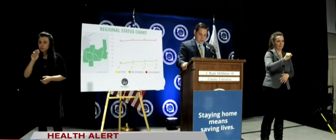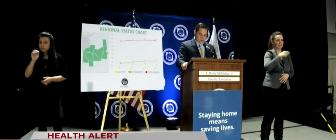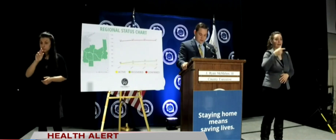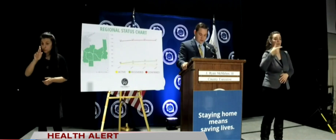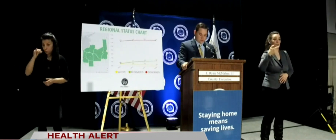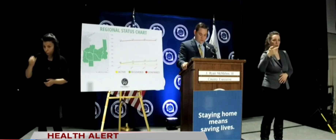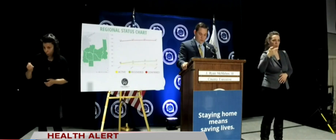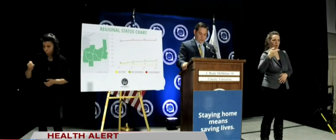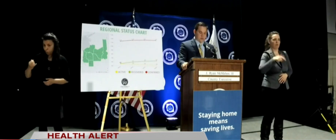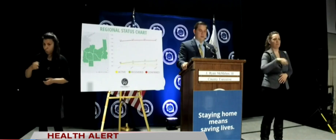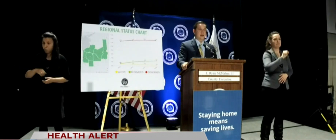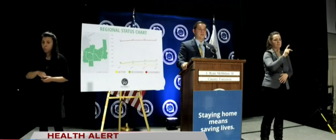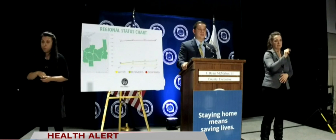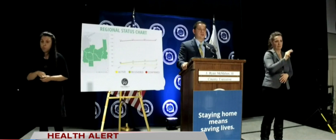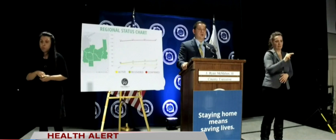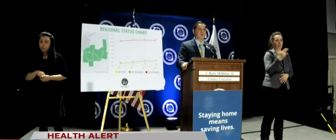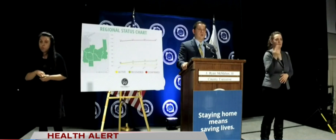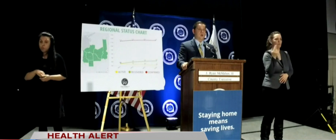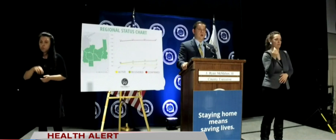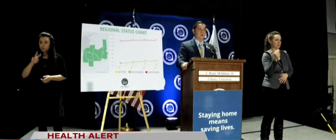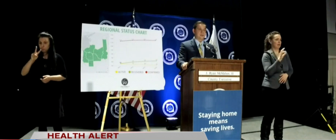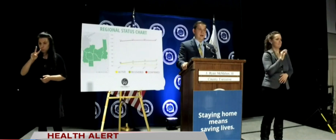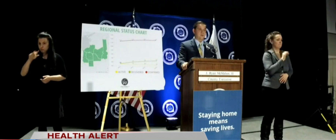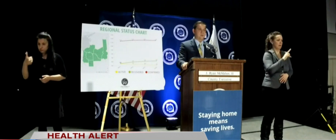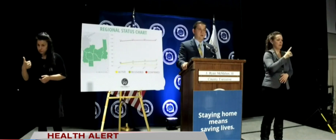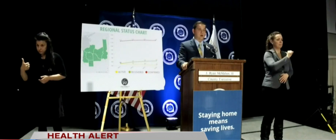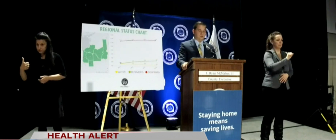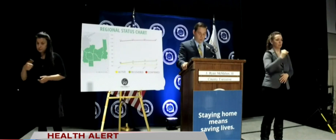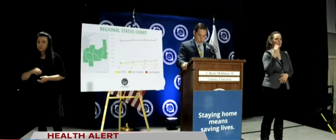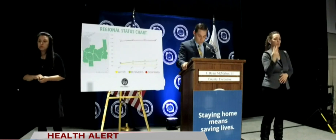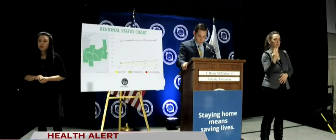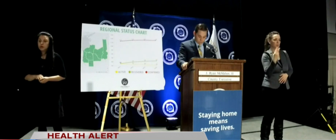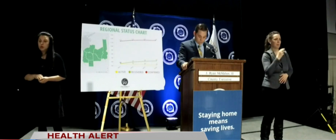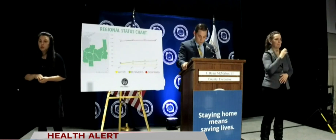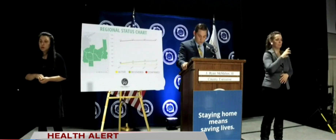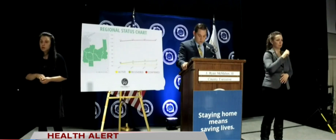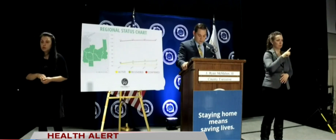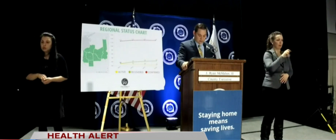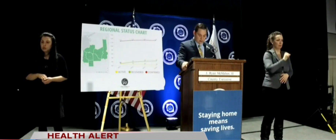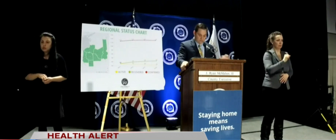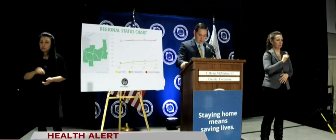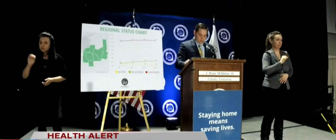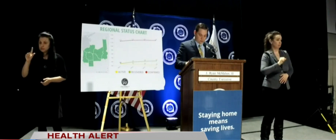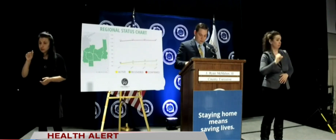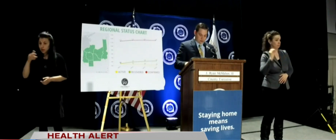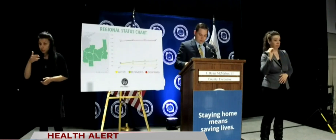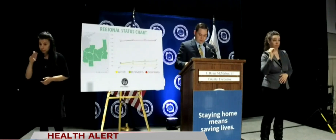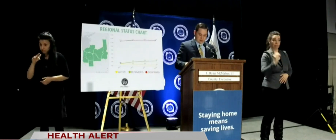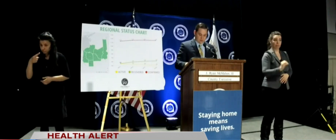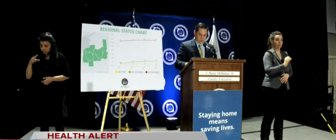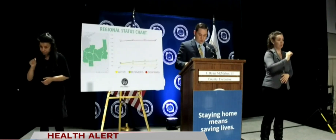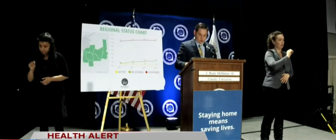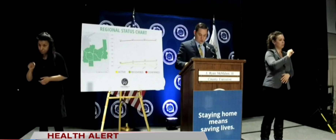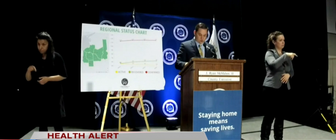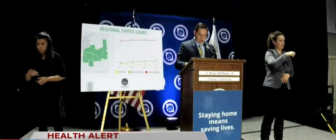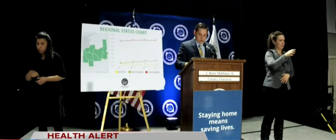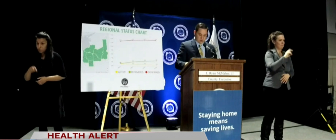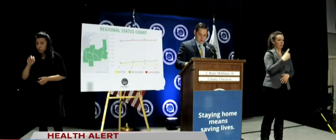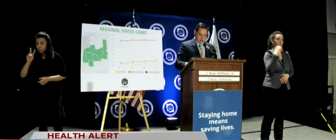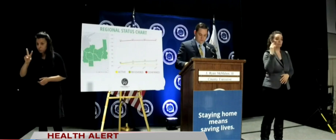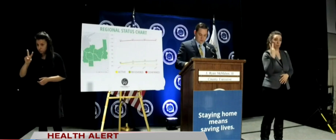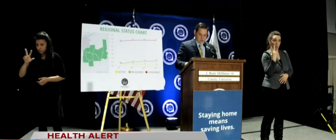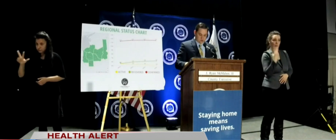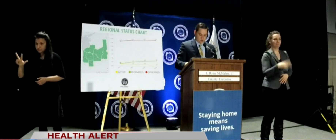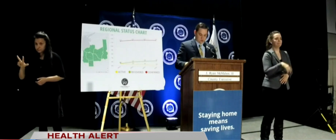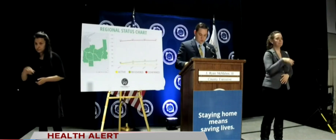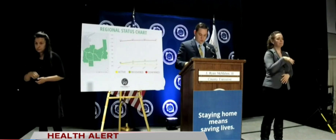Town of Marcellus, 4, Town of Atisco, 4, Town of Van Buren, 4, Town of Lafayette, 3, Town of Elbridge, 2,